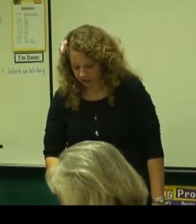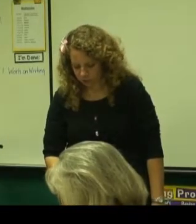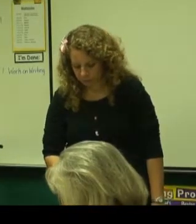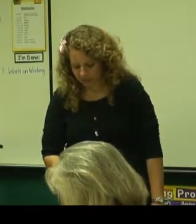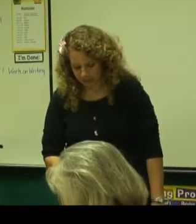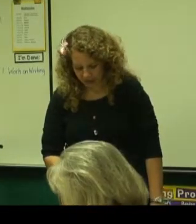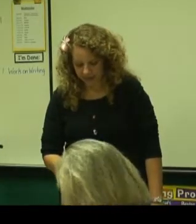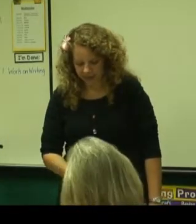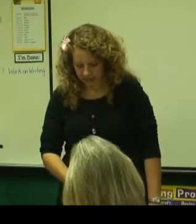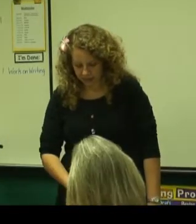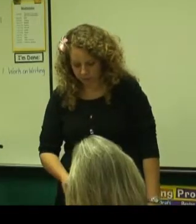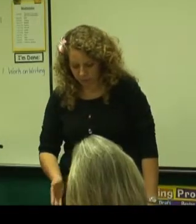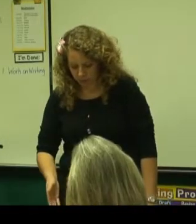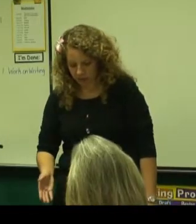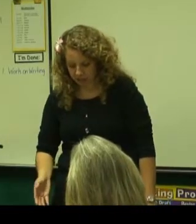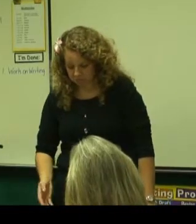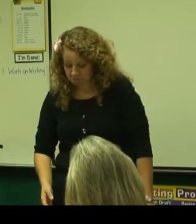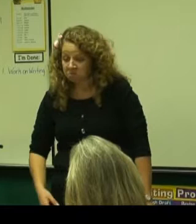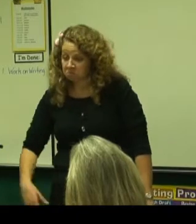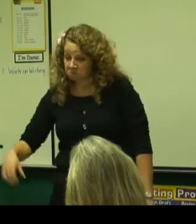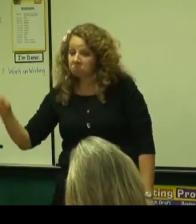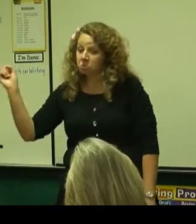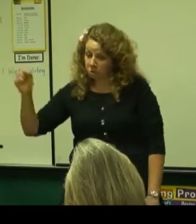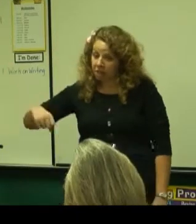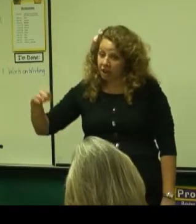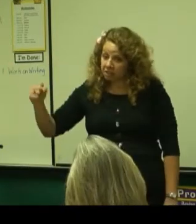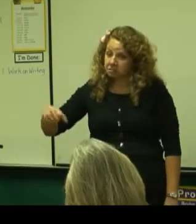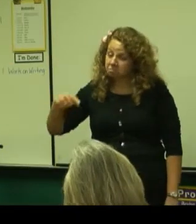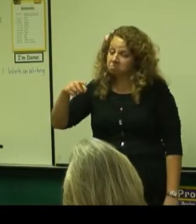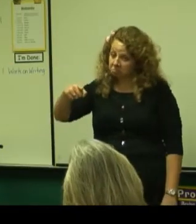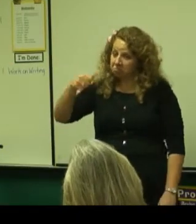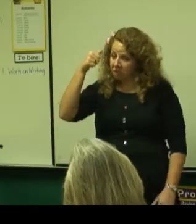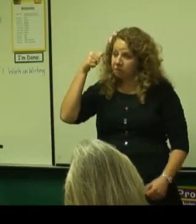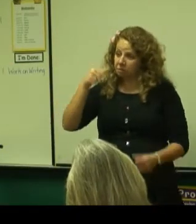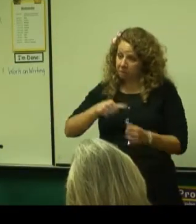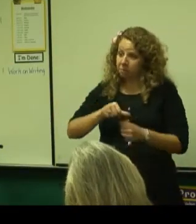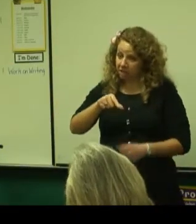it would be, yes, he remember he. So yes, he remember he.